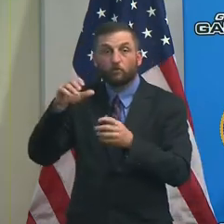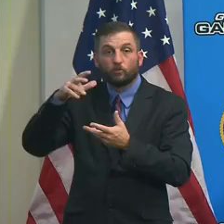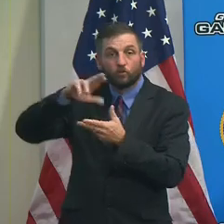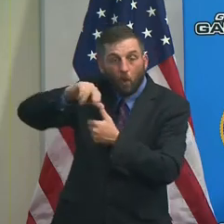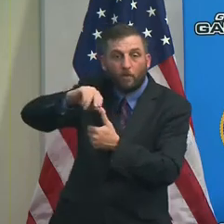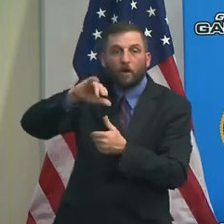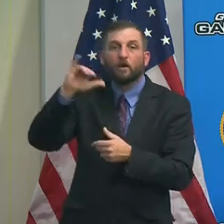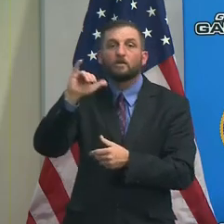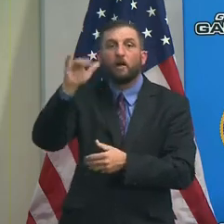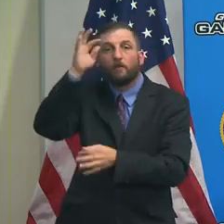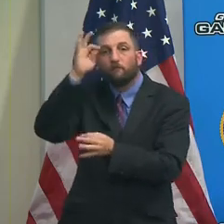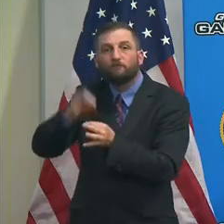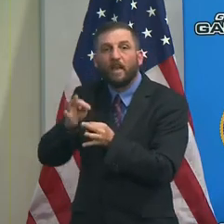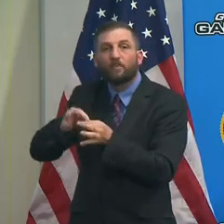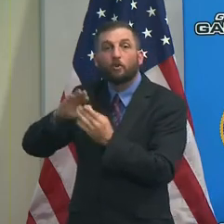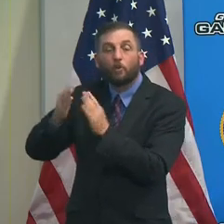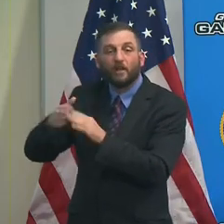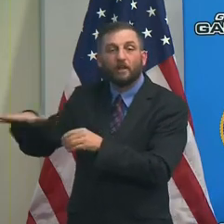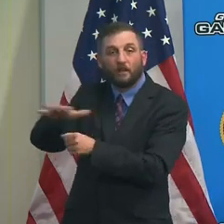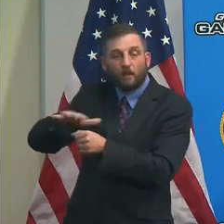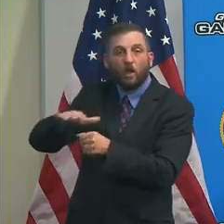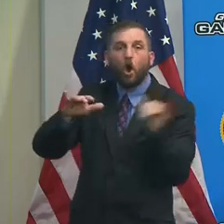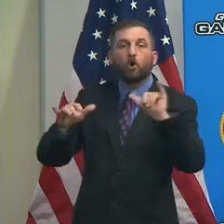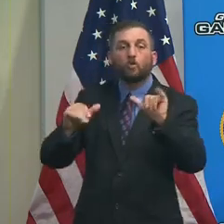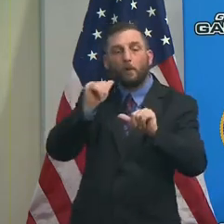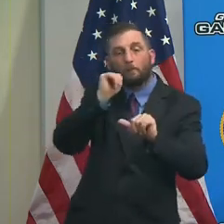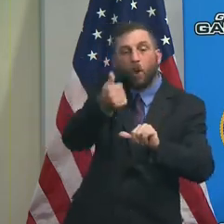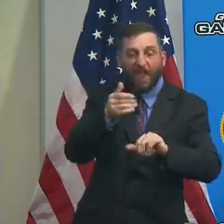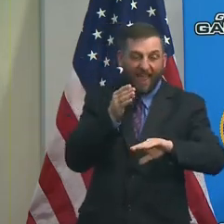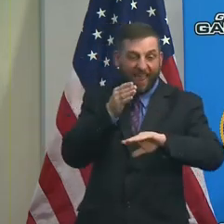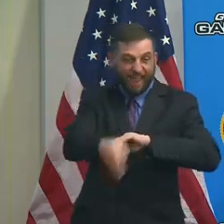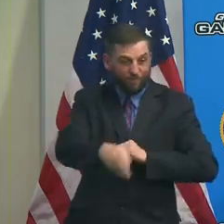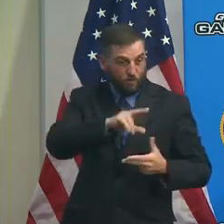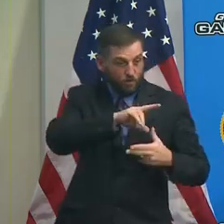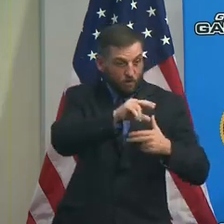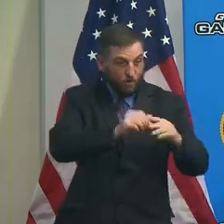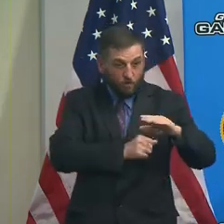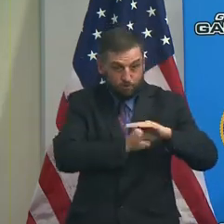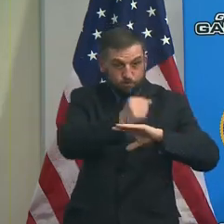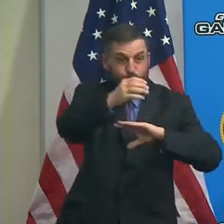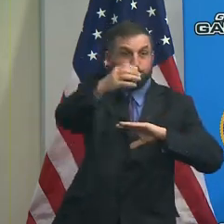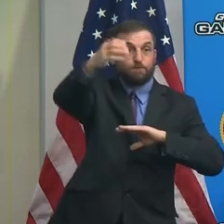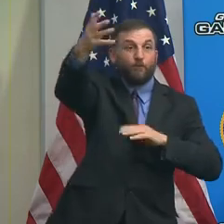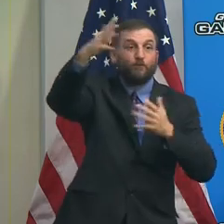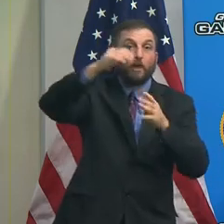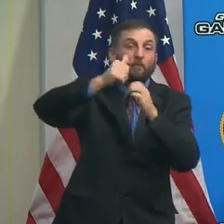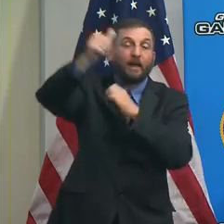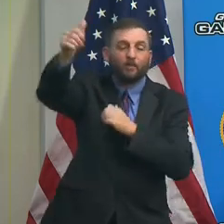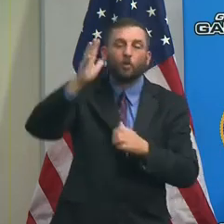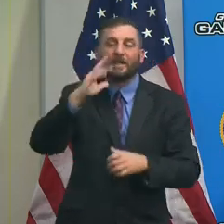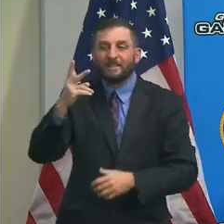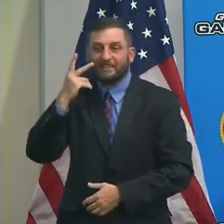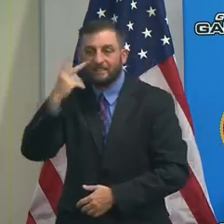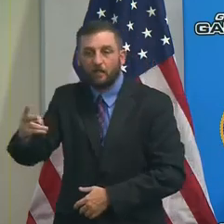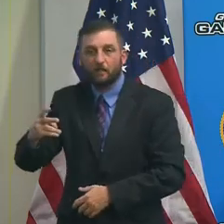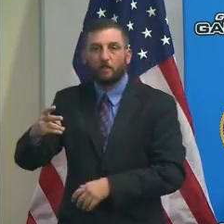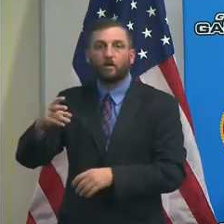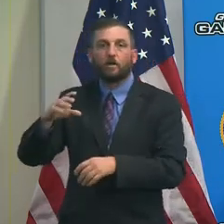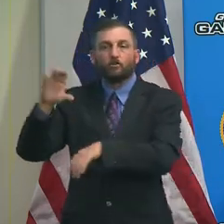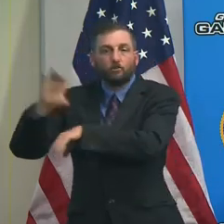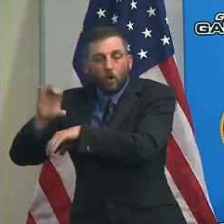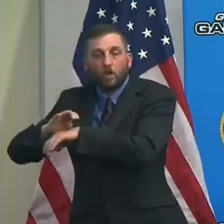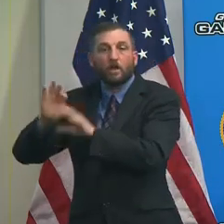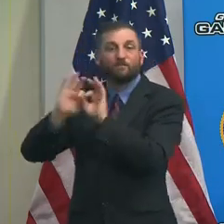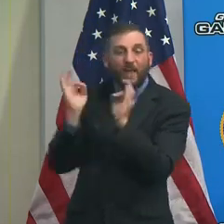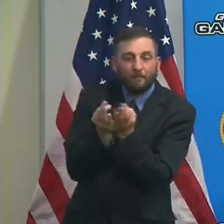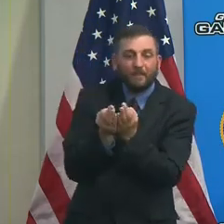going to see it tomorrow once the storm exits the area. We're going to see all of the volunteers, the faith-based communities, families and